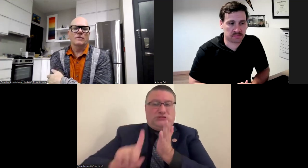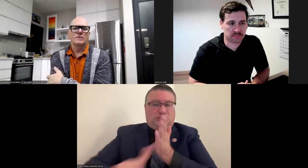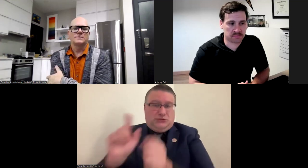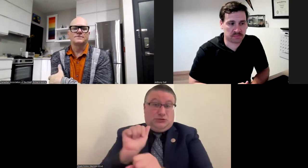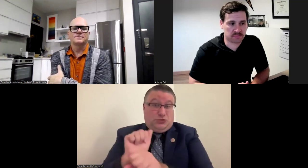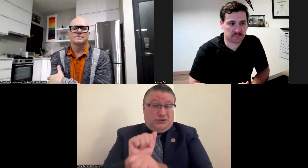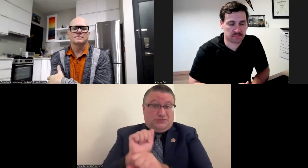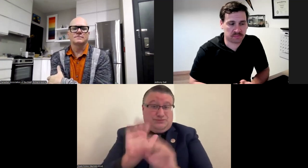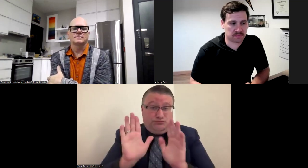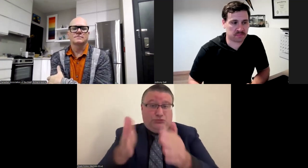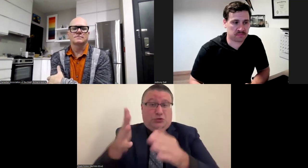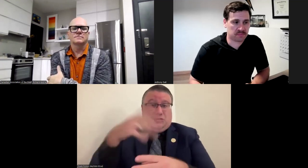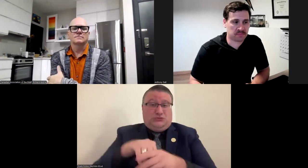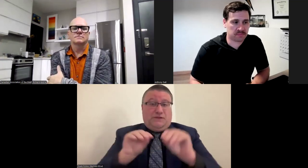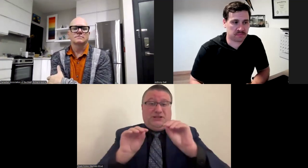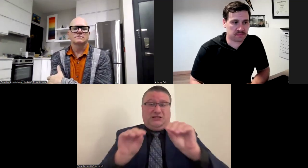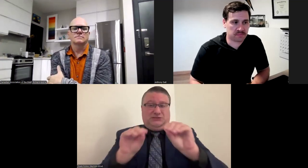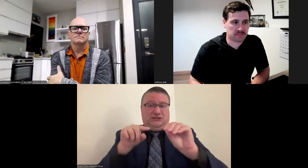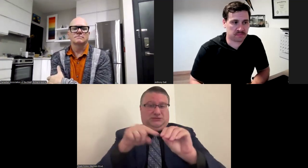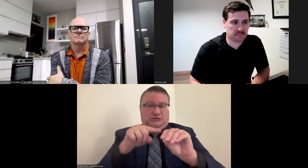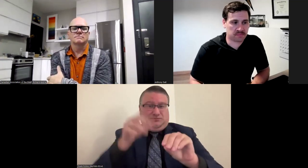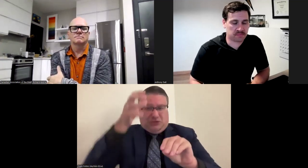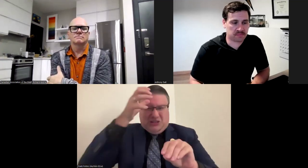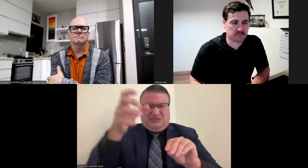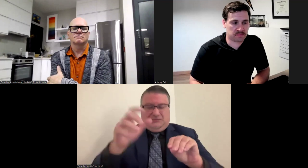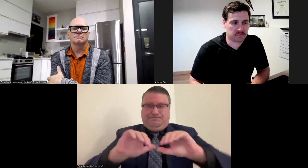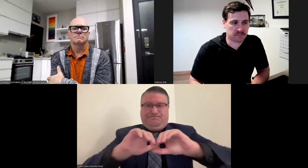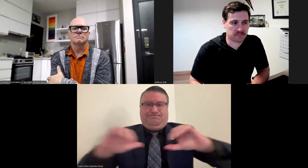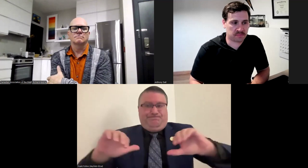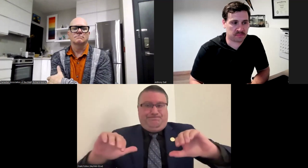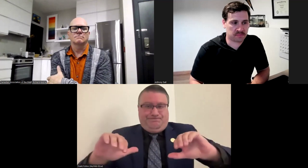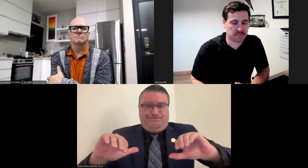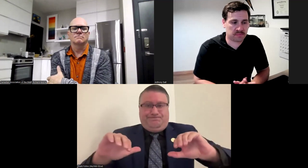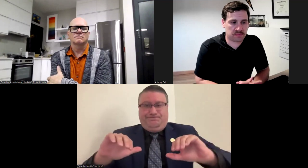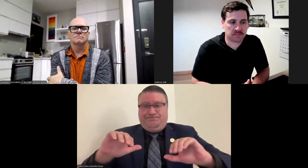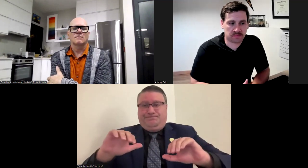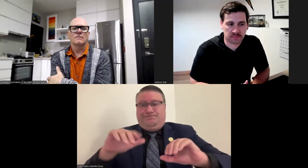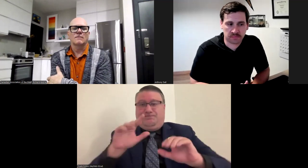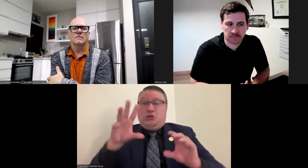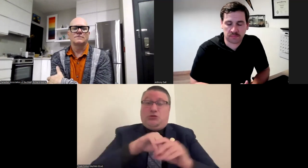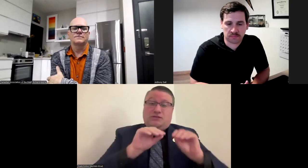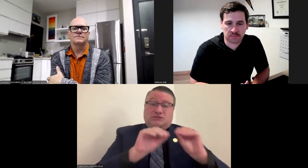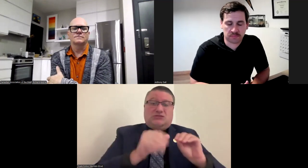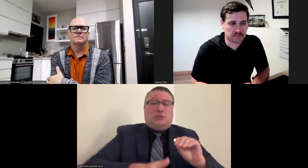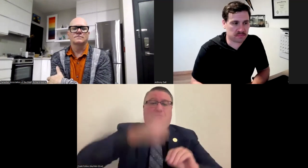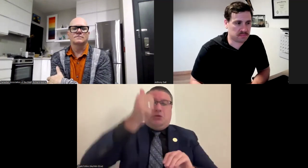from there. So that is our work that we do to find those educational resources and ensure that the